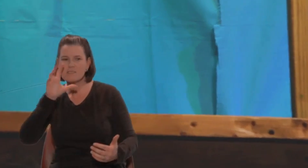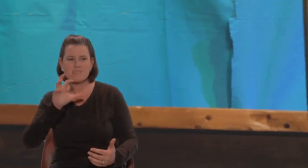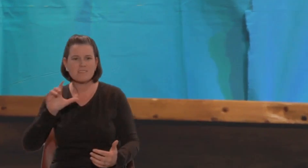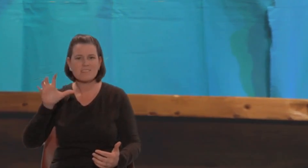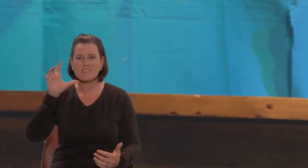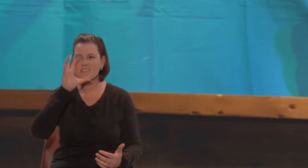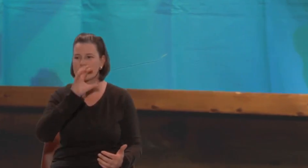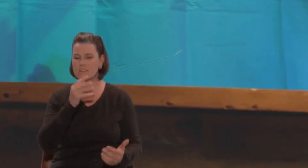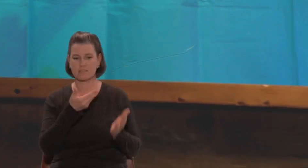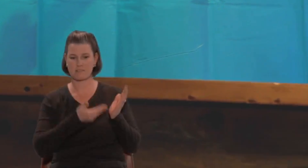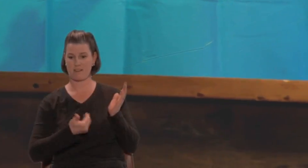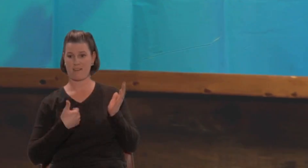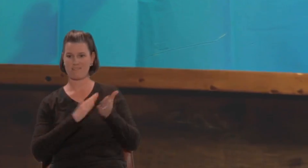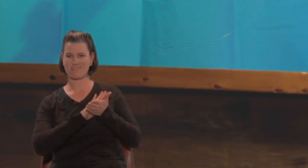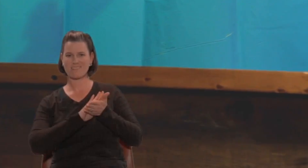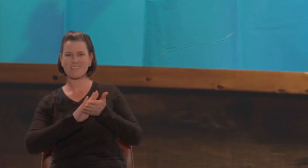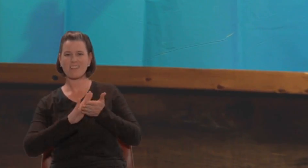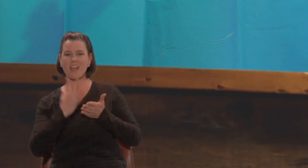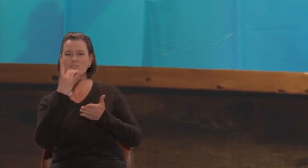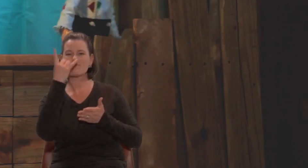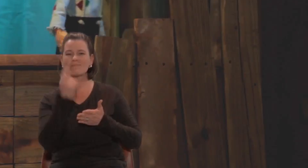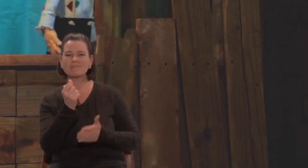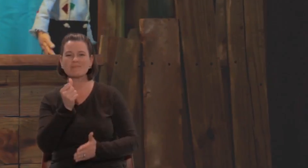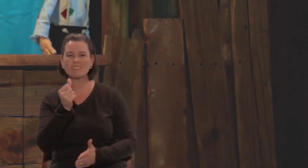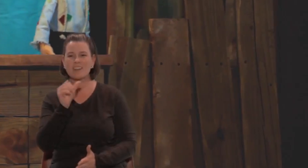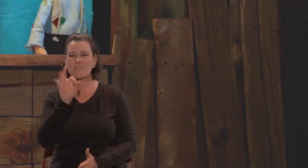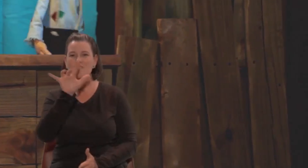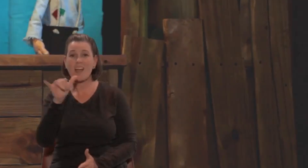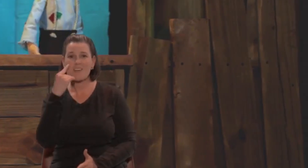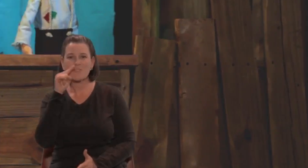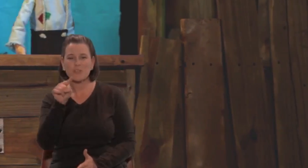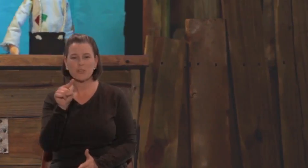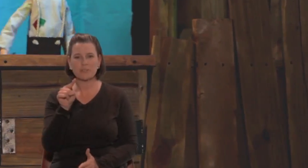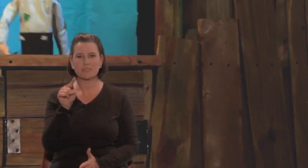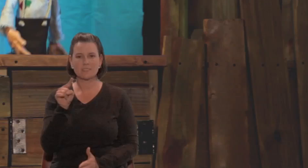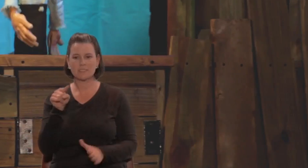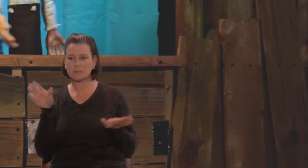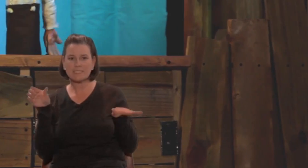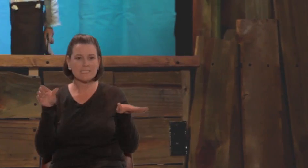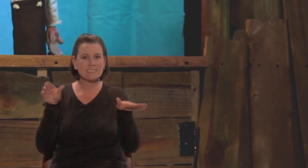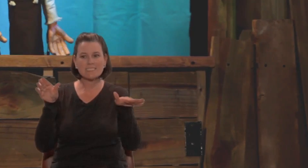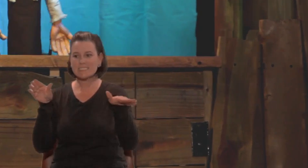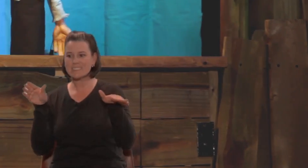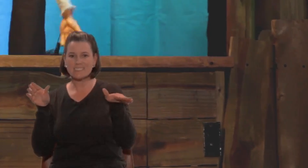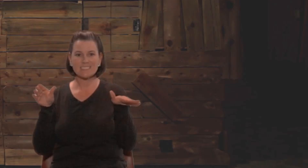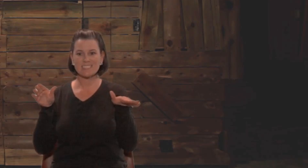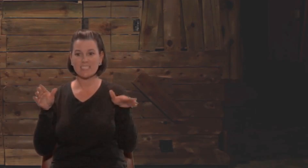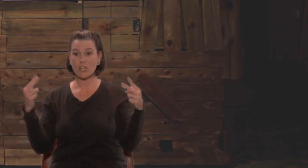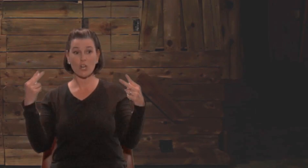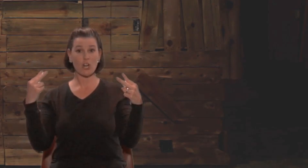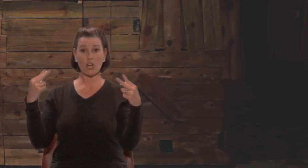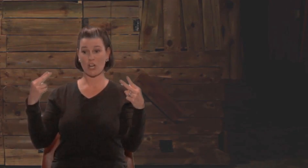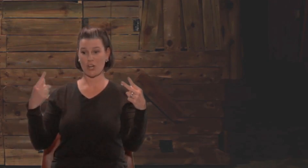got some nice juicy flies for you. Bzzz, bzzz. Look at